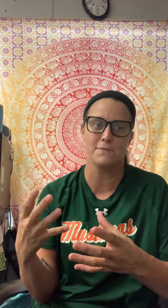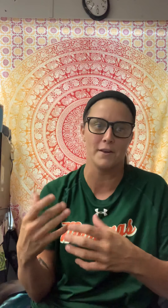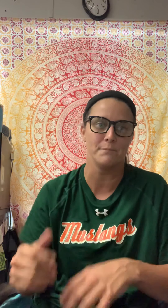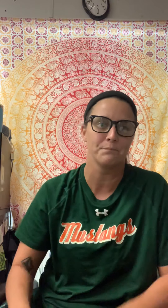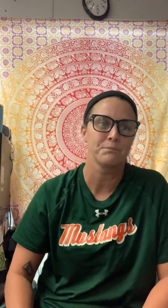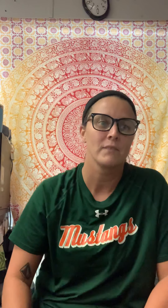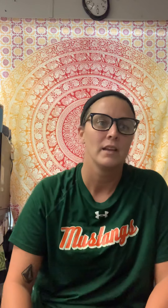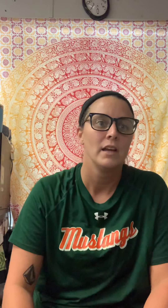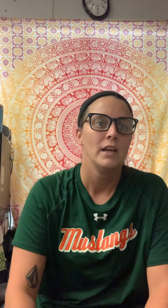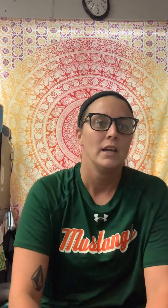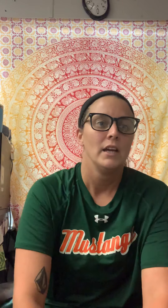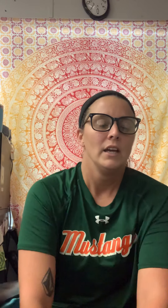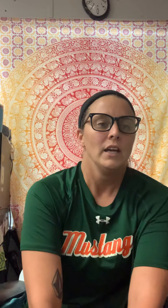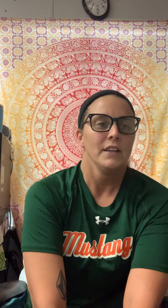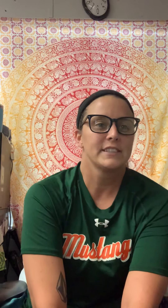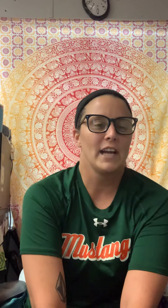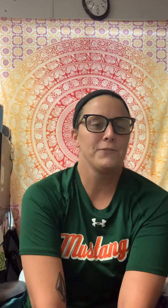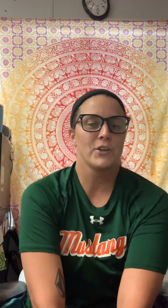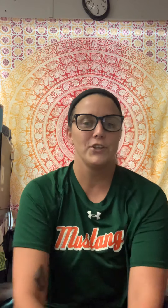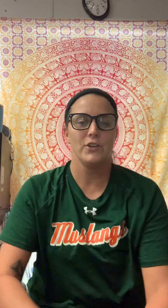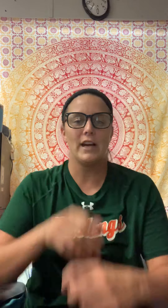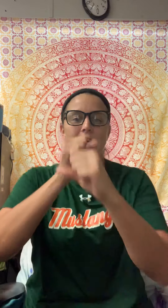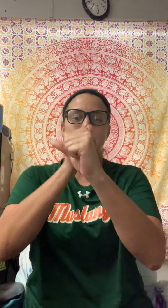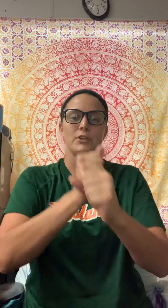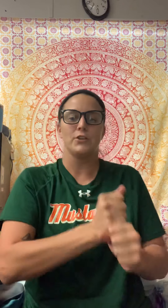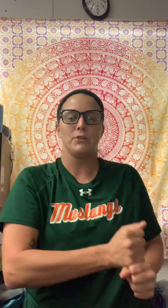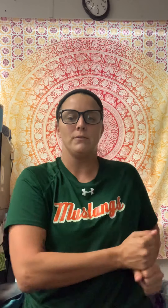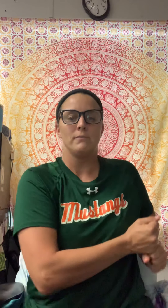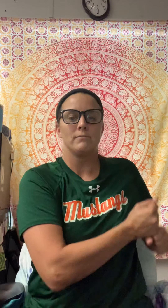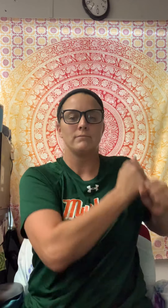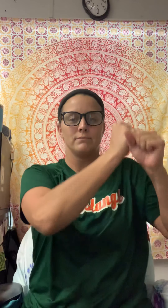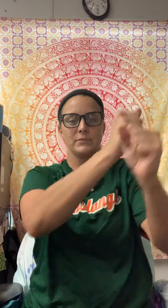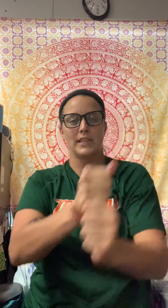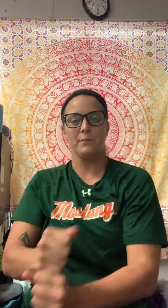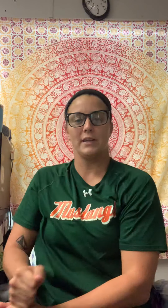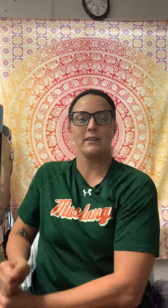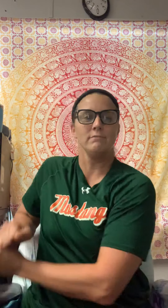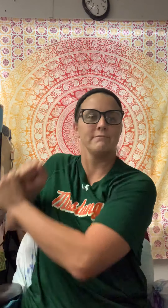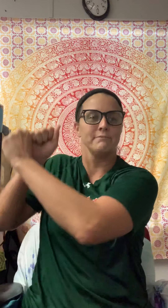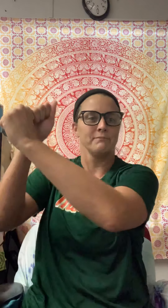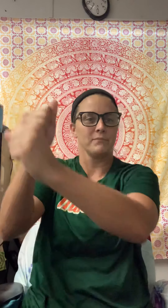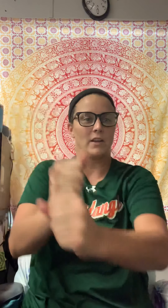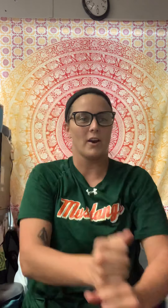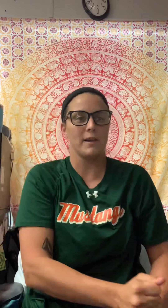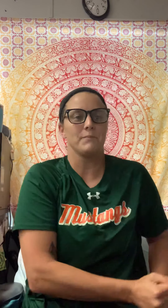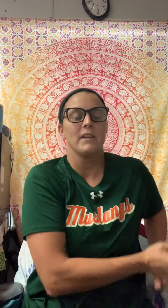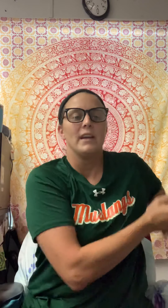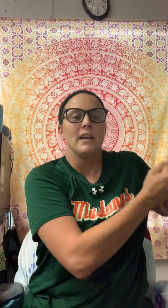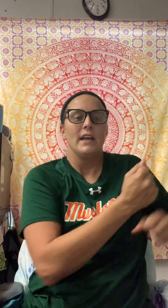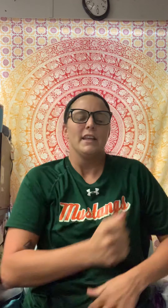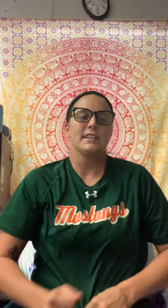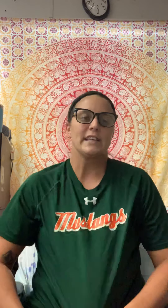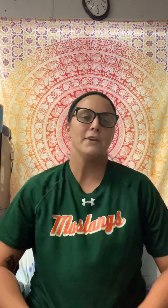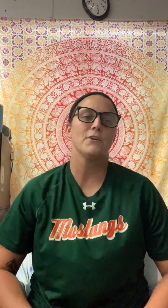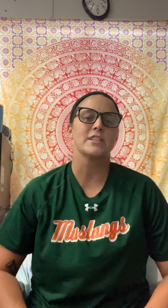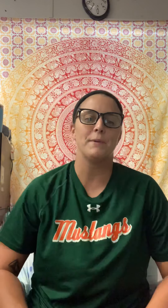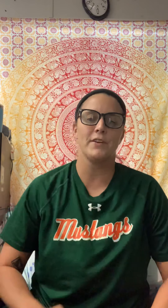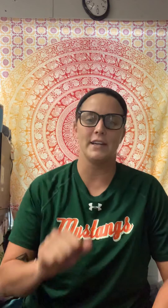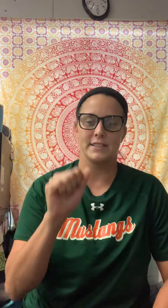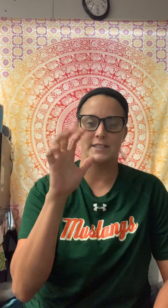fun. The sign for canoe, guys. Canoe. Same thing. All right. The sign for experience. It's an